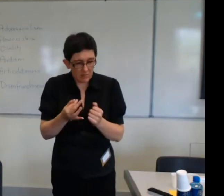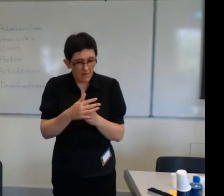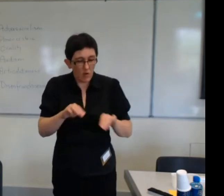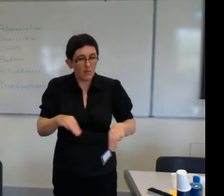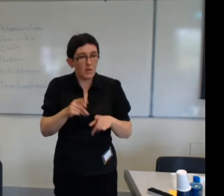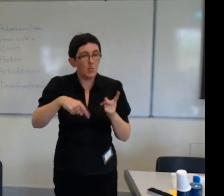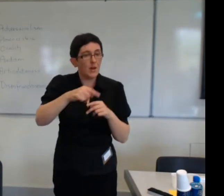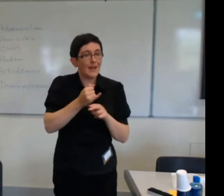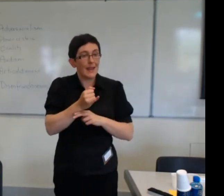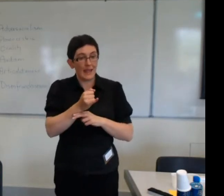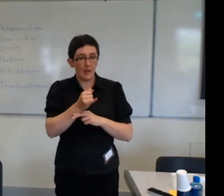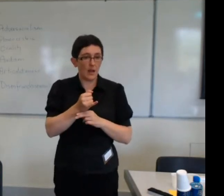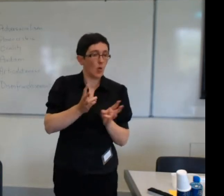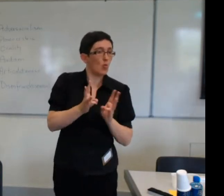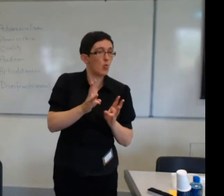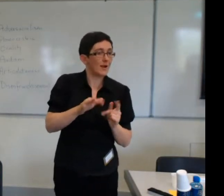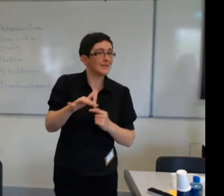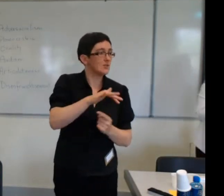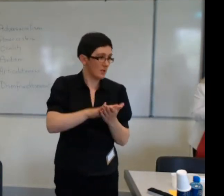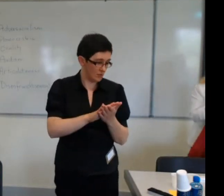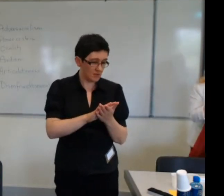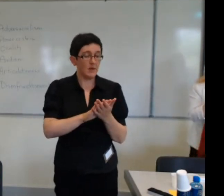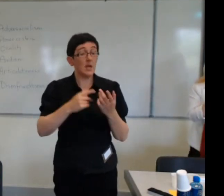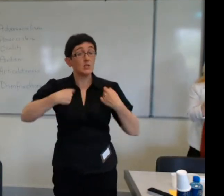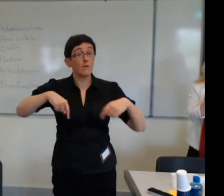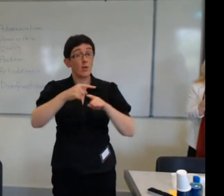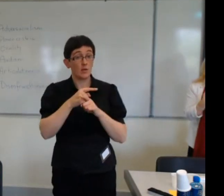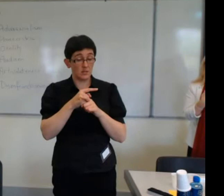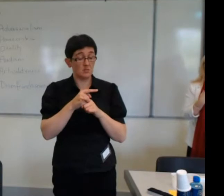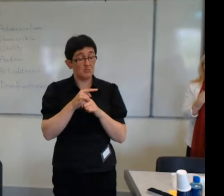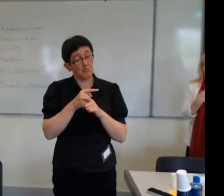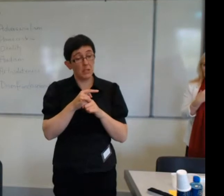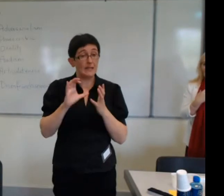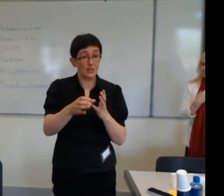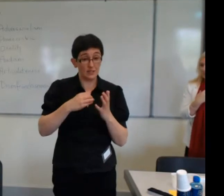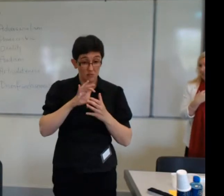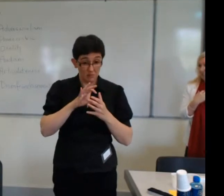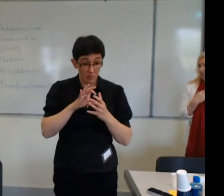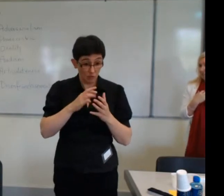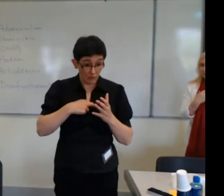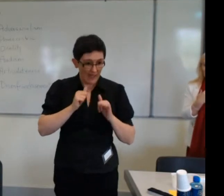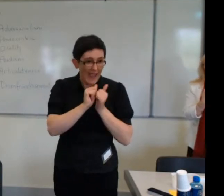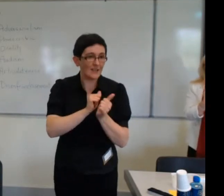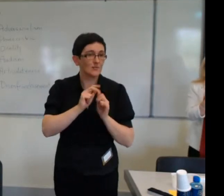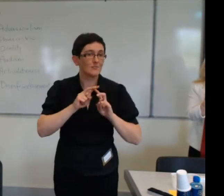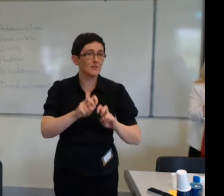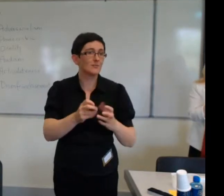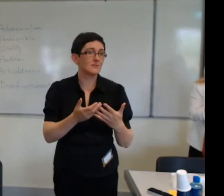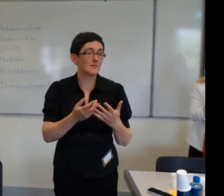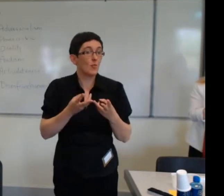in vocational settings. For us, it gives us an opportunity to engage in action research. So what we want to do in Trinity,